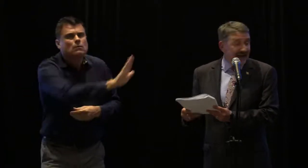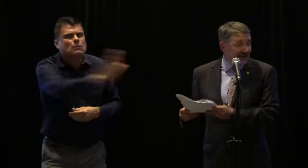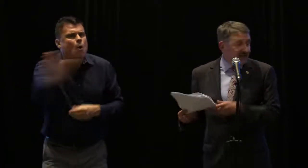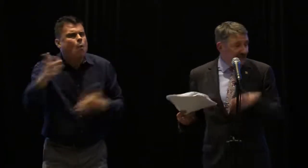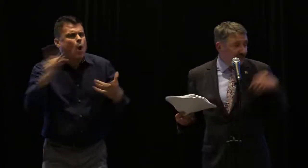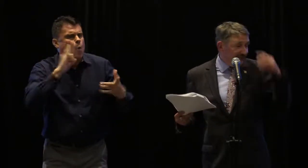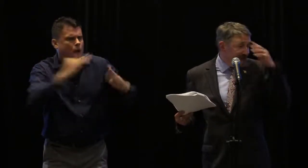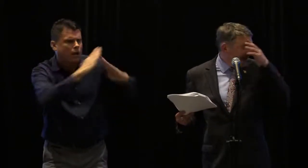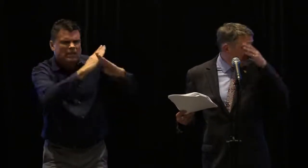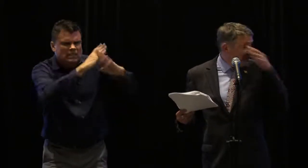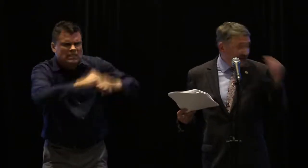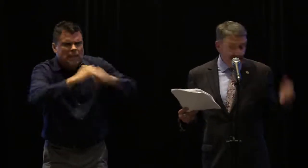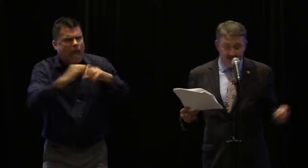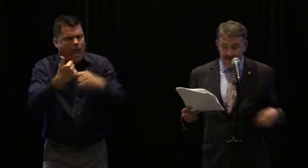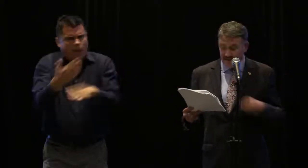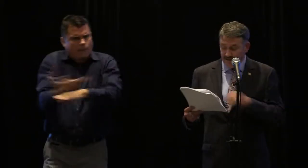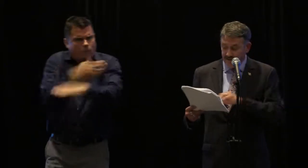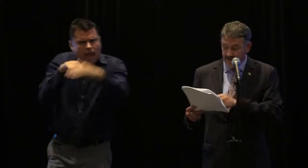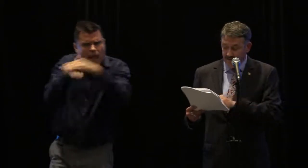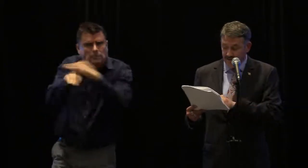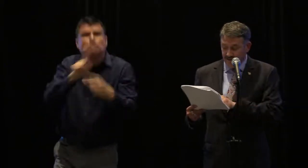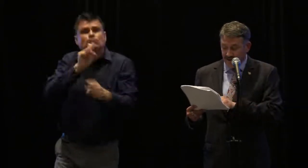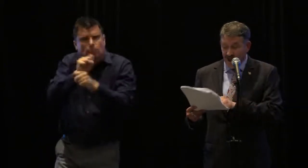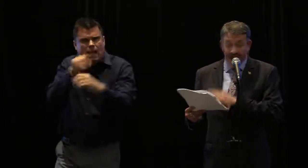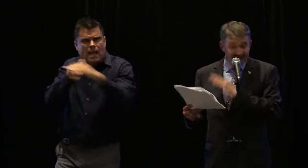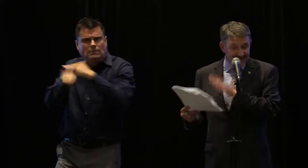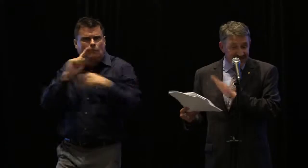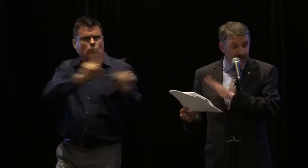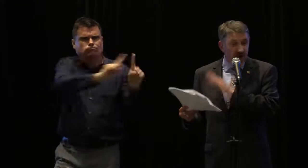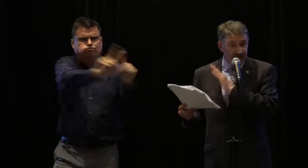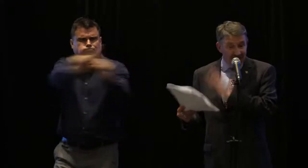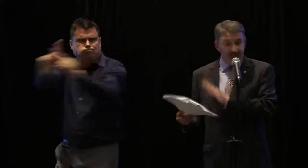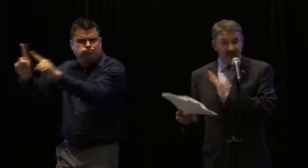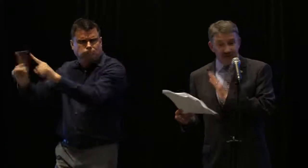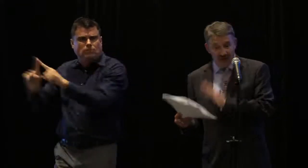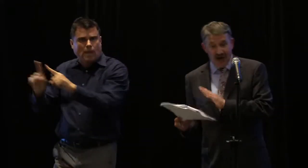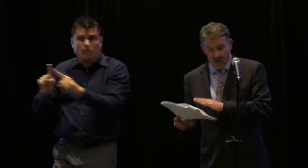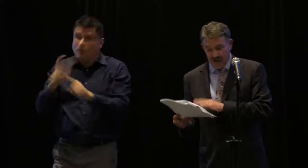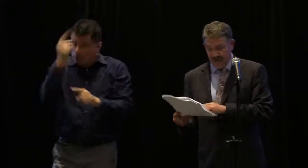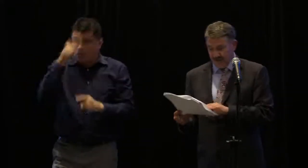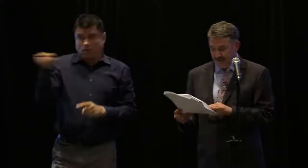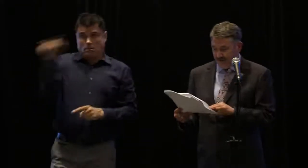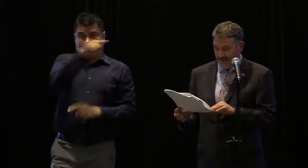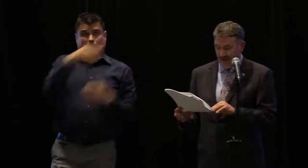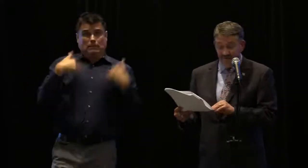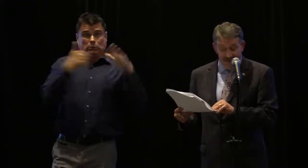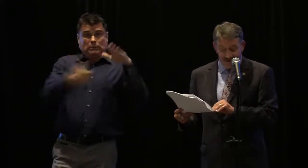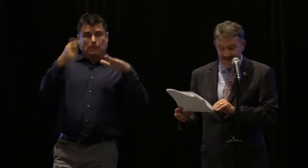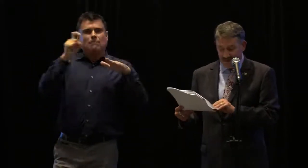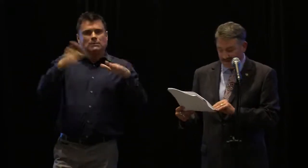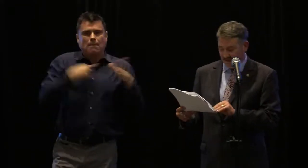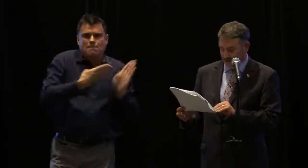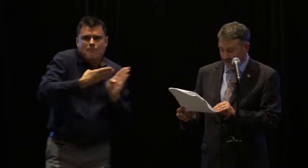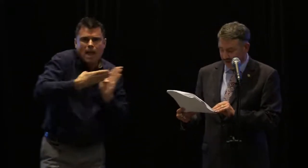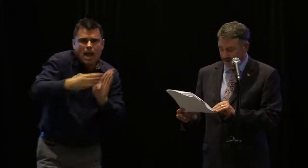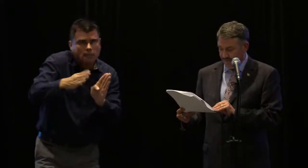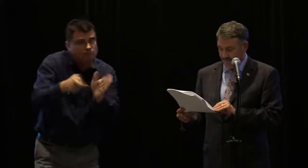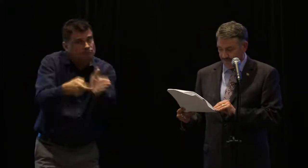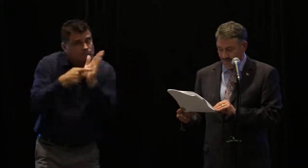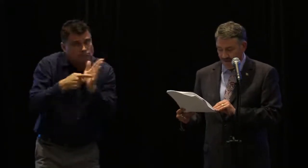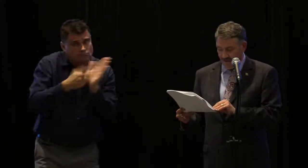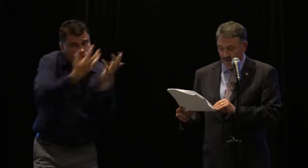The plan has to be updated every year, and it sets out government's priorities in advancing